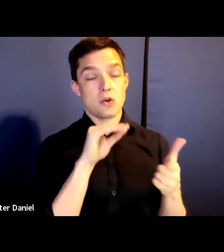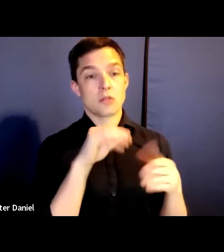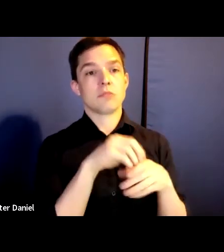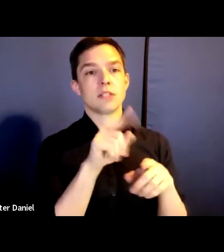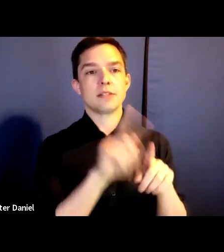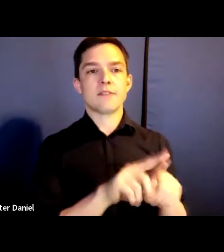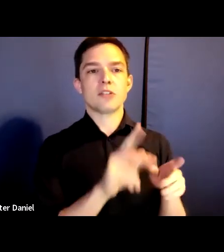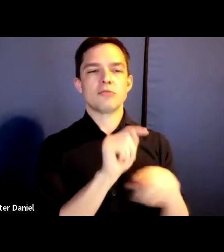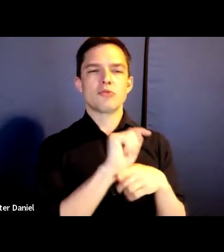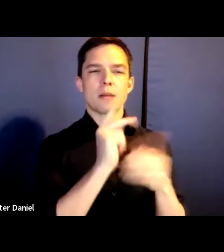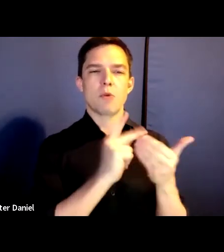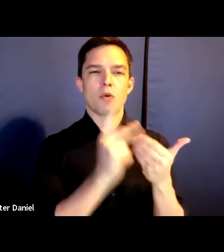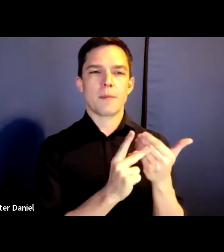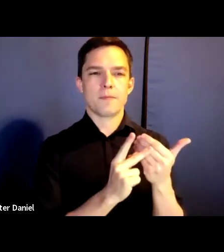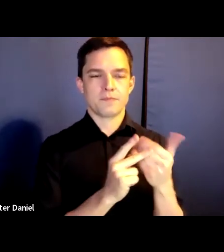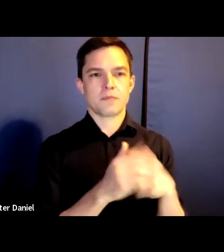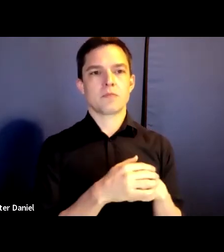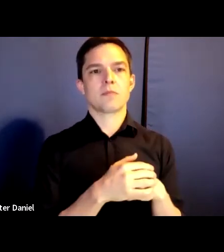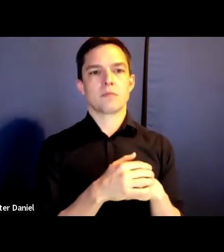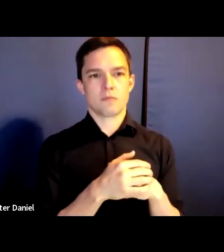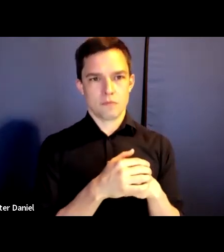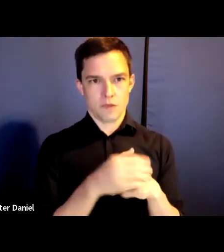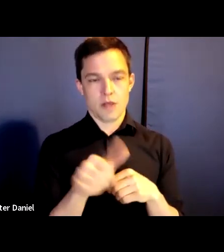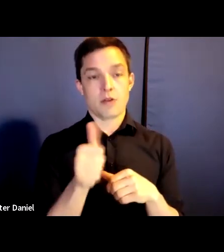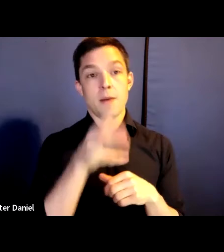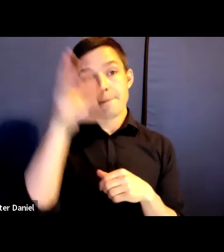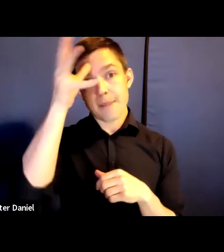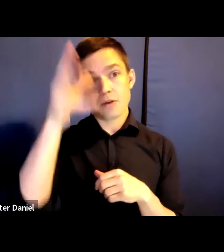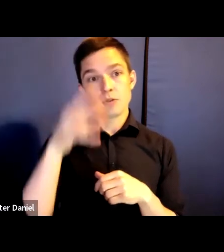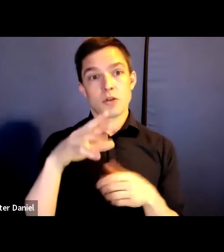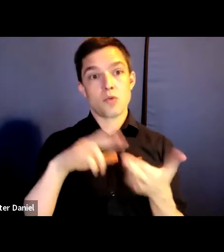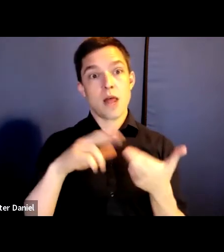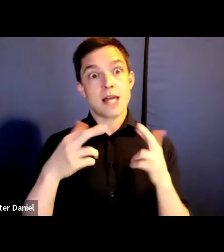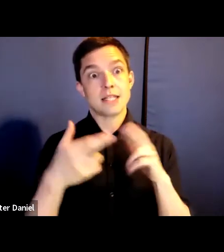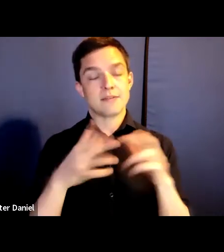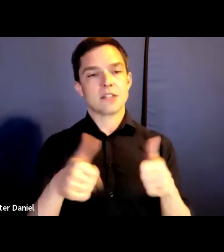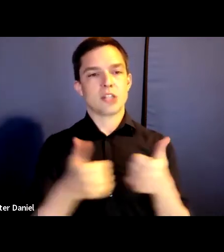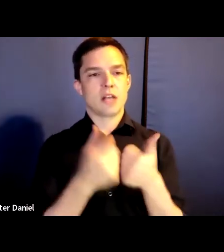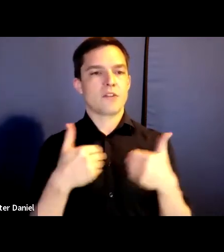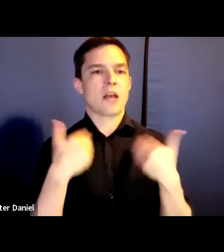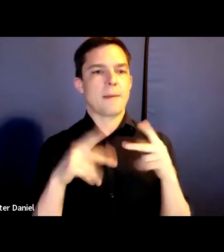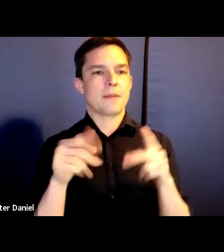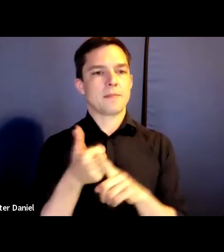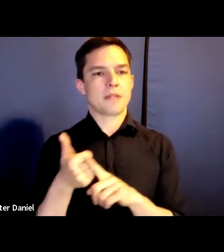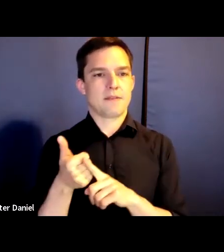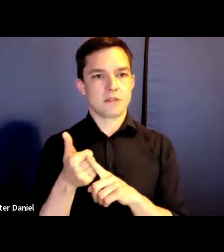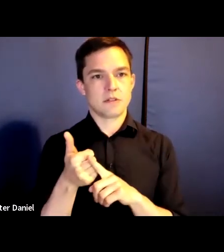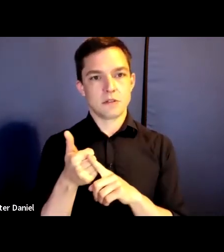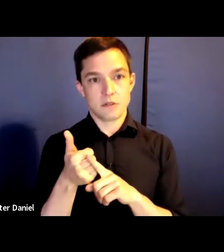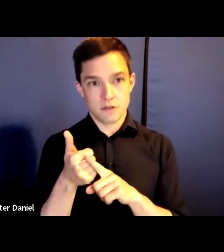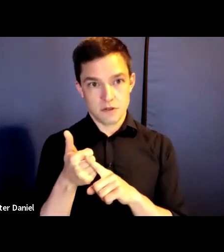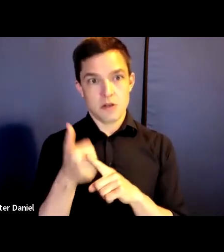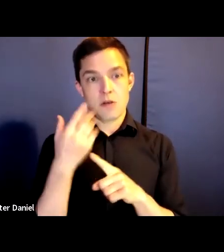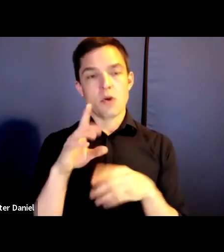training programs. The overprotection of parents or relatives is a challenge for the young people themselves. Therefore, multidisciplinary